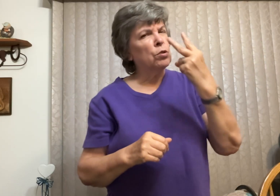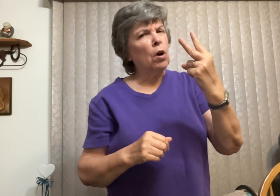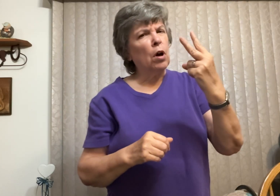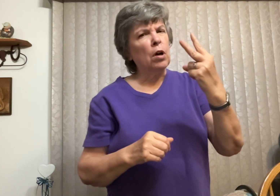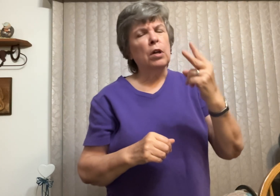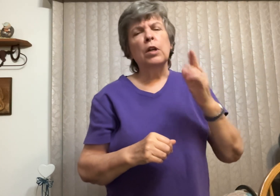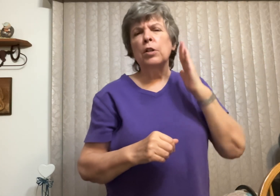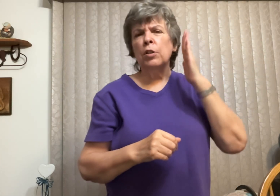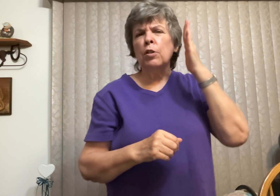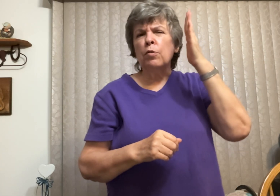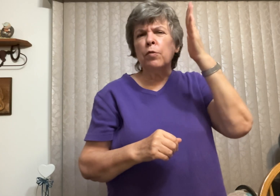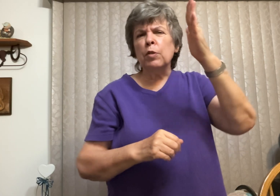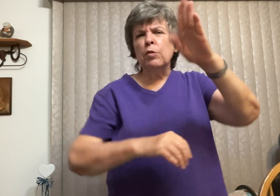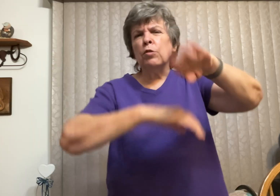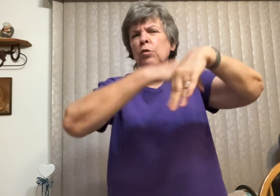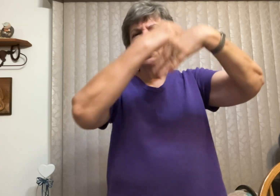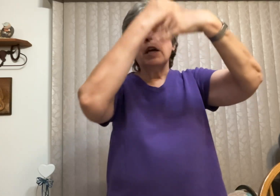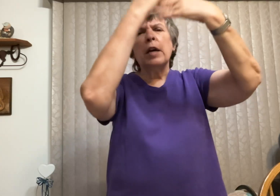saw, future heaven.